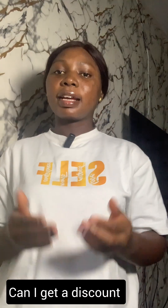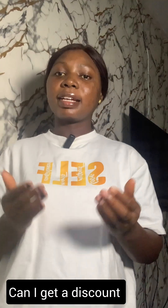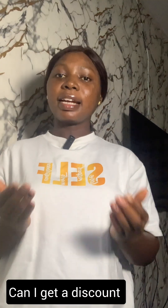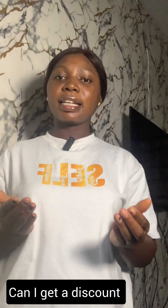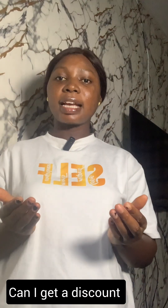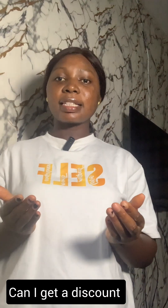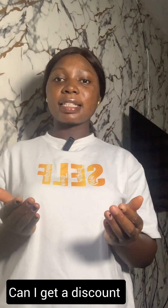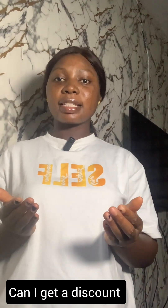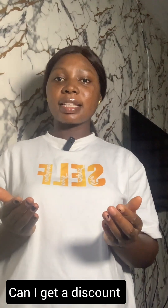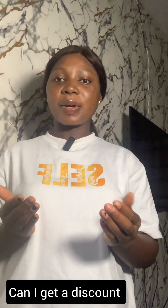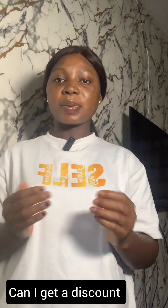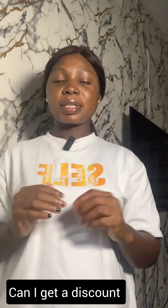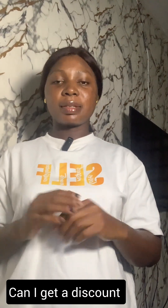Can I get a discount?